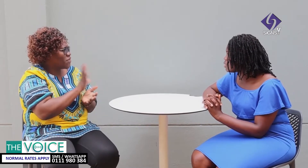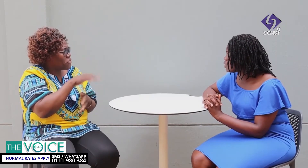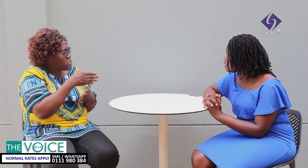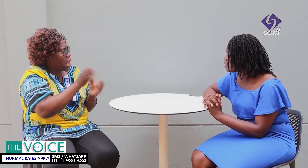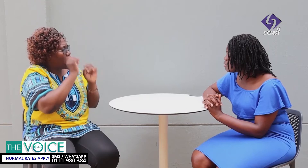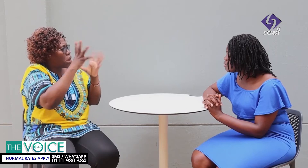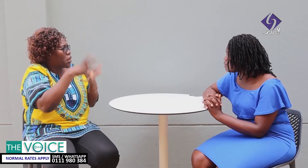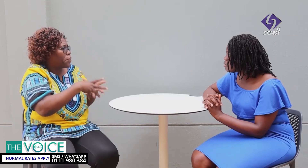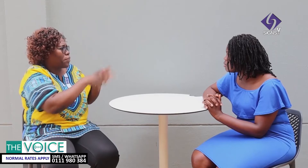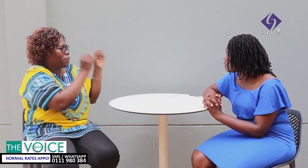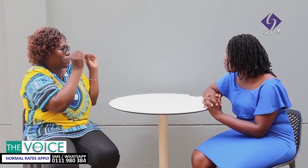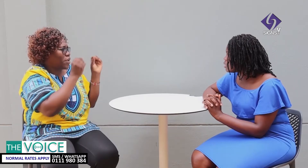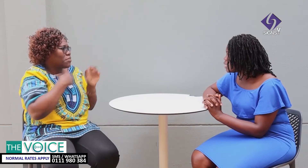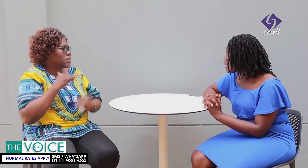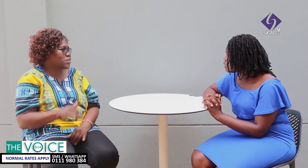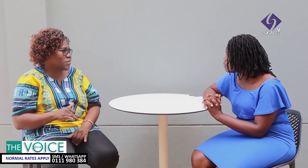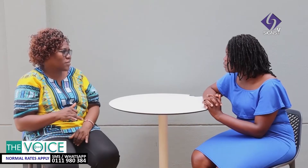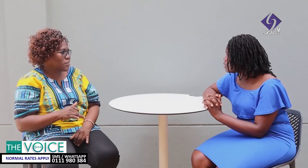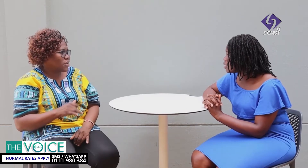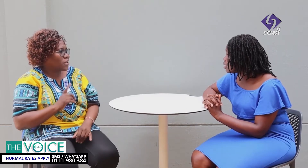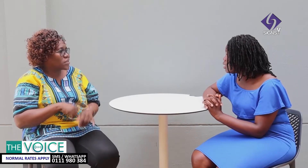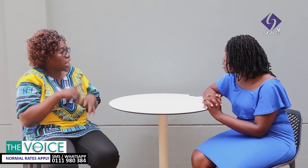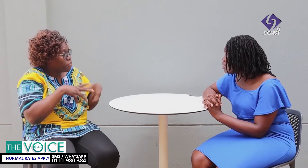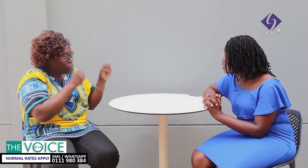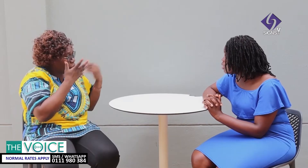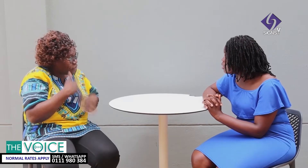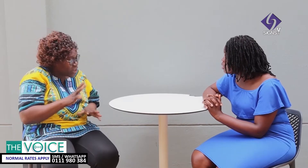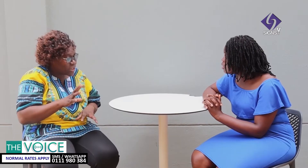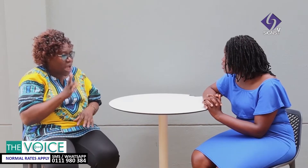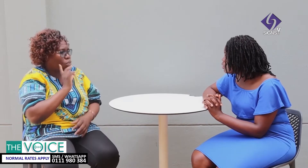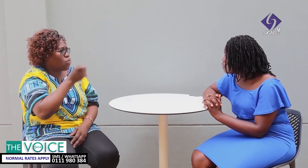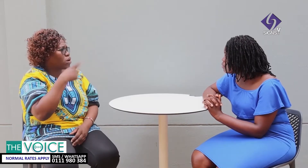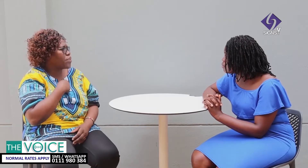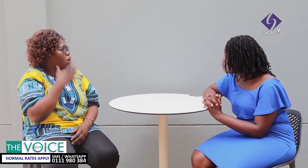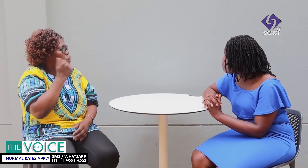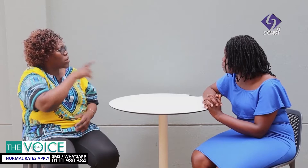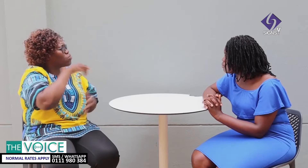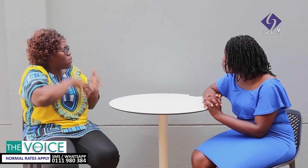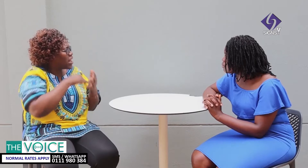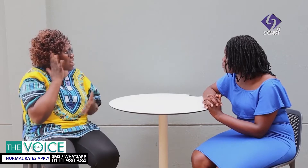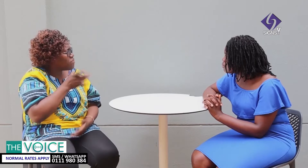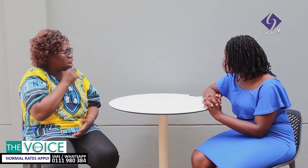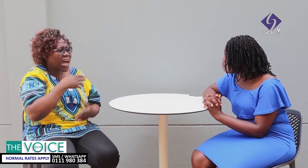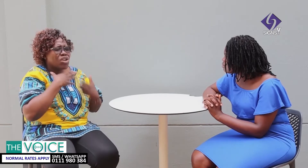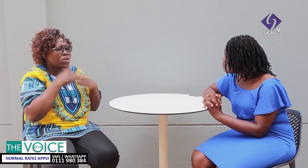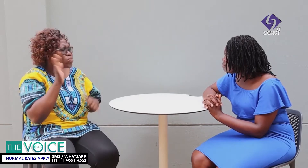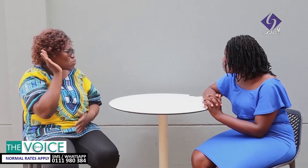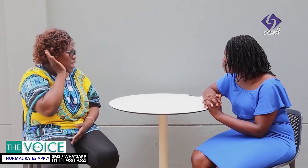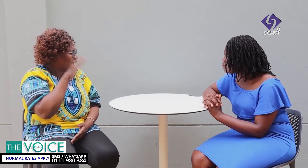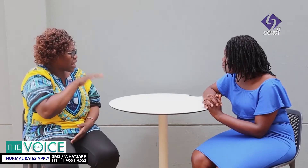I really tried to explain. And maybe when I came to the family, we were trying to discuss